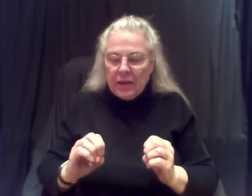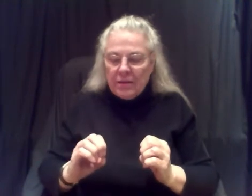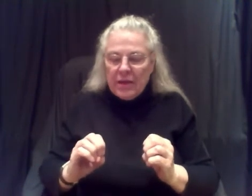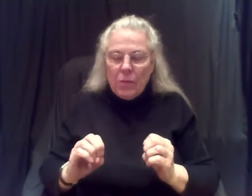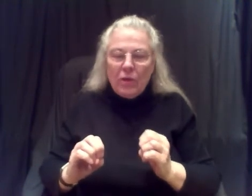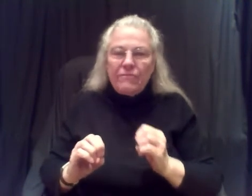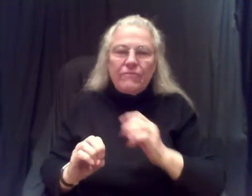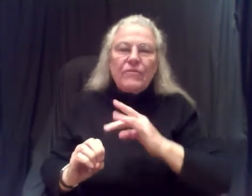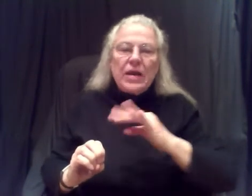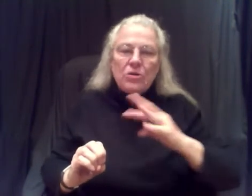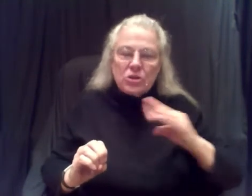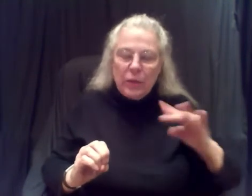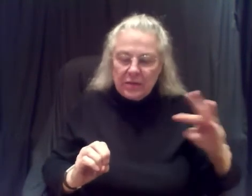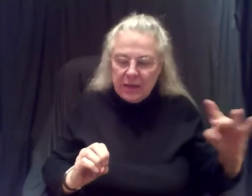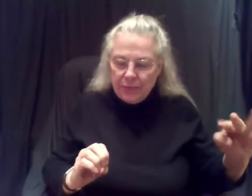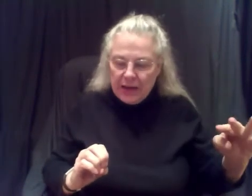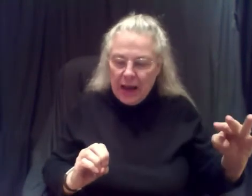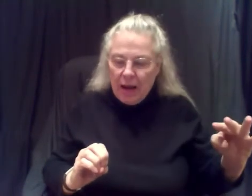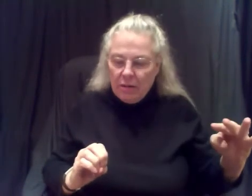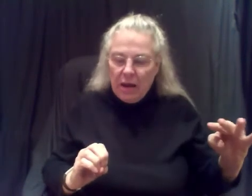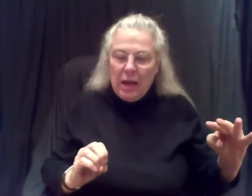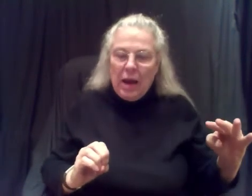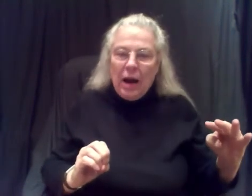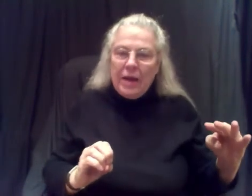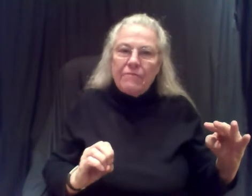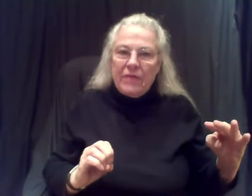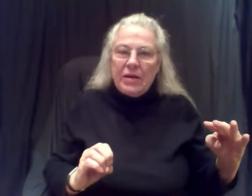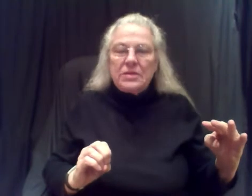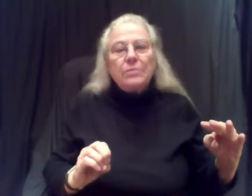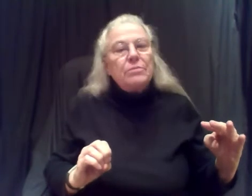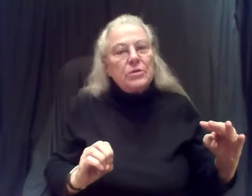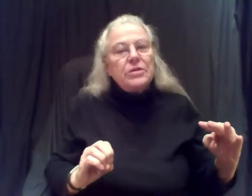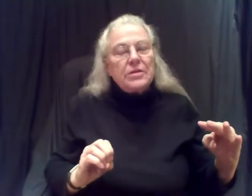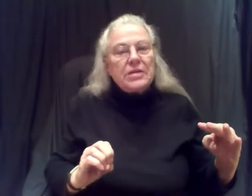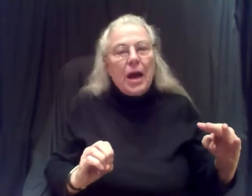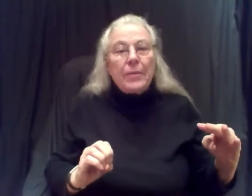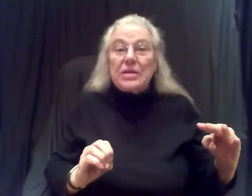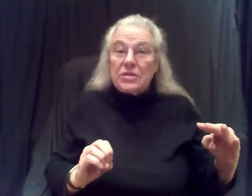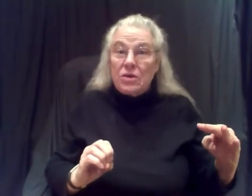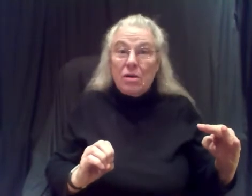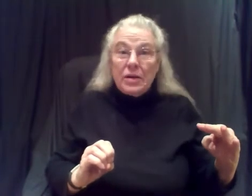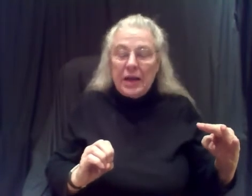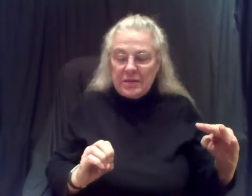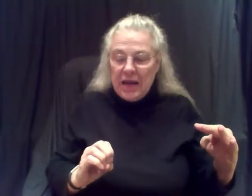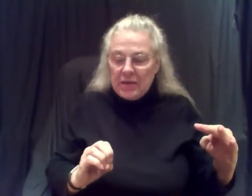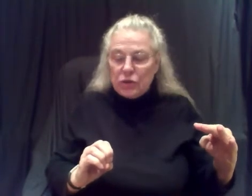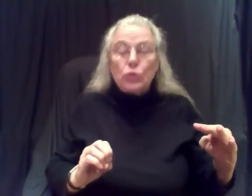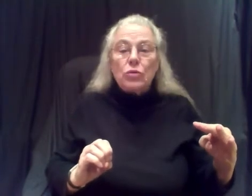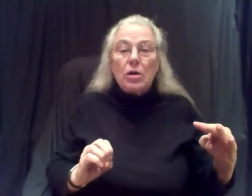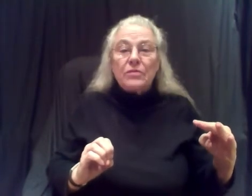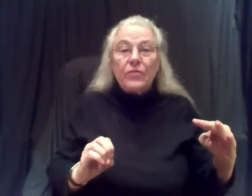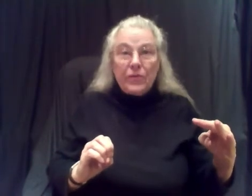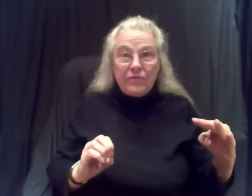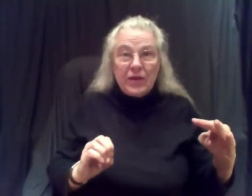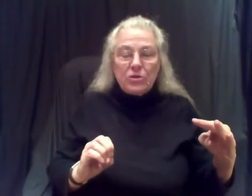they will finger spell something out. I have found most of the time in song, it takes too long for the finger